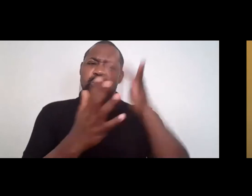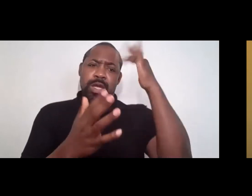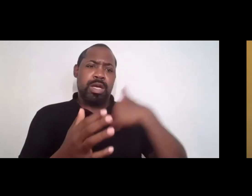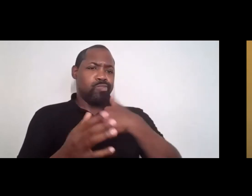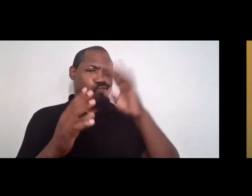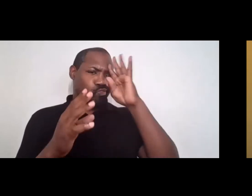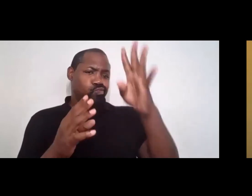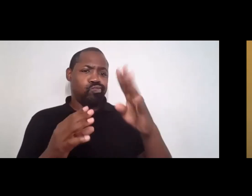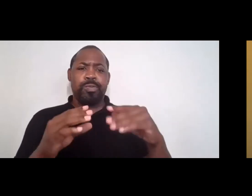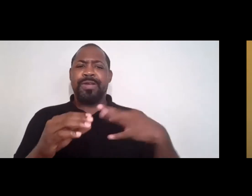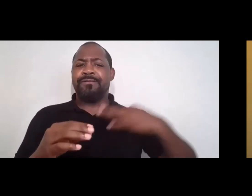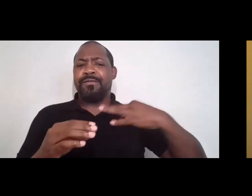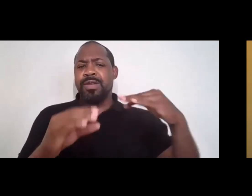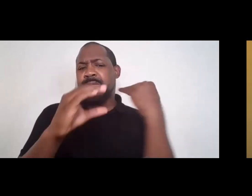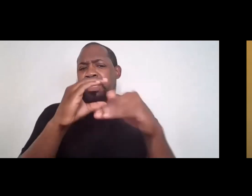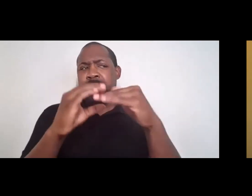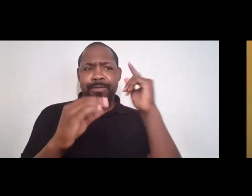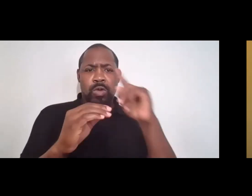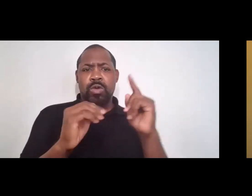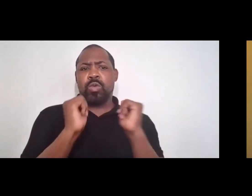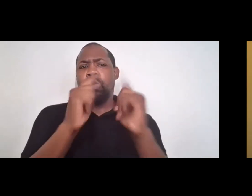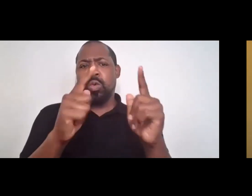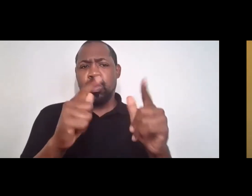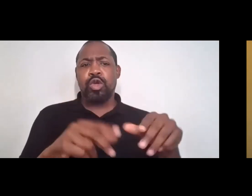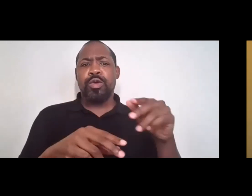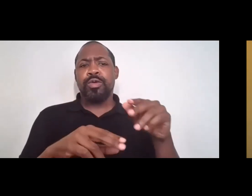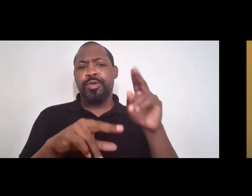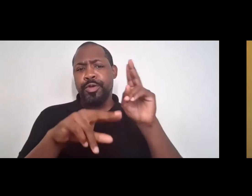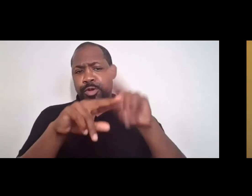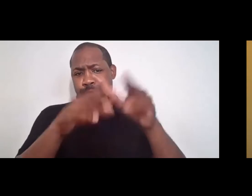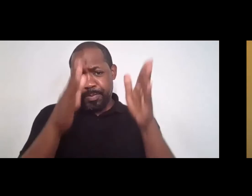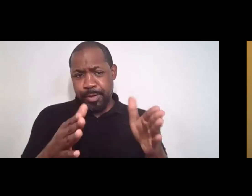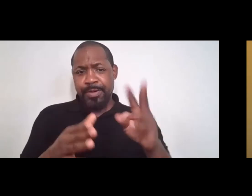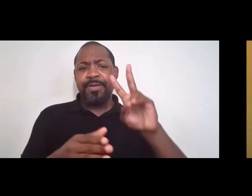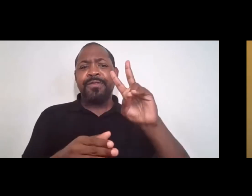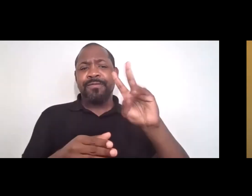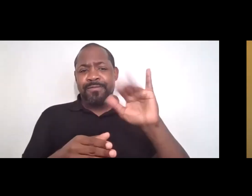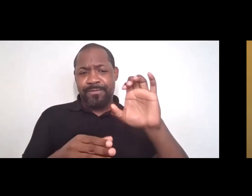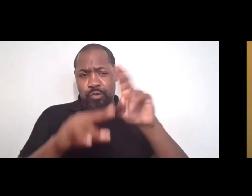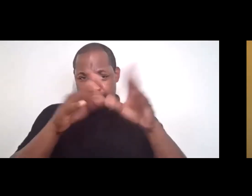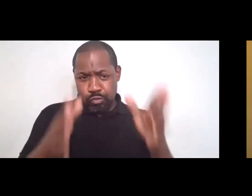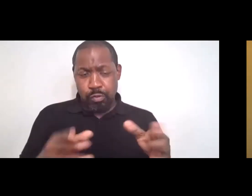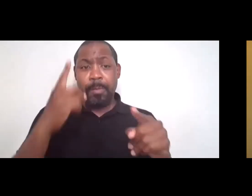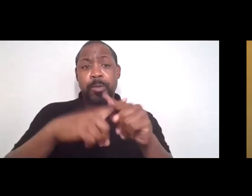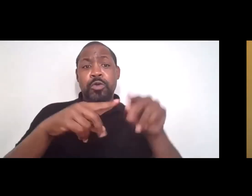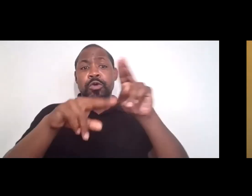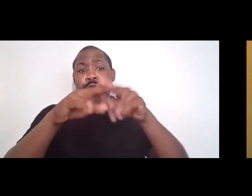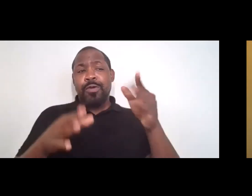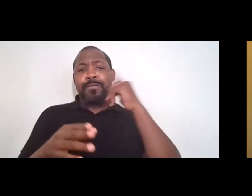ourselves. And so I set up those emails to those particular chair individuals, the vice chair